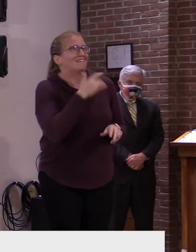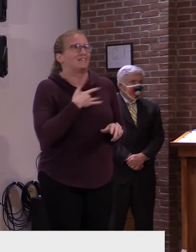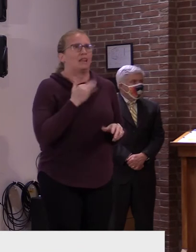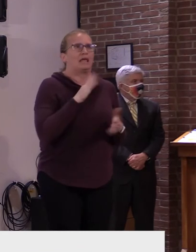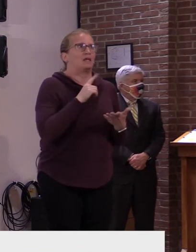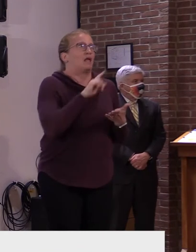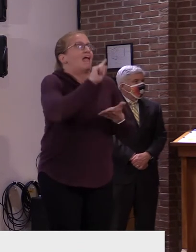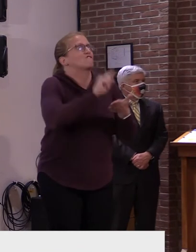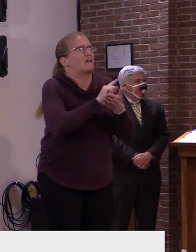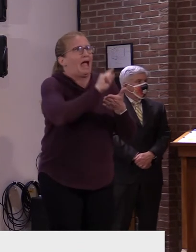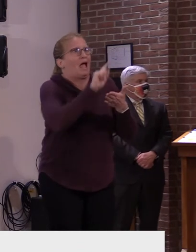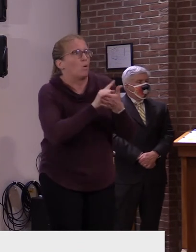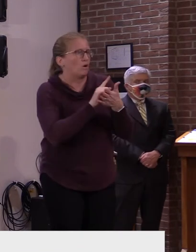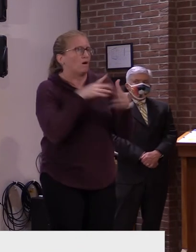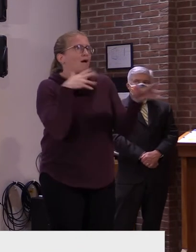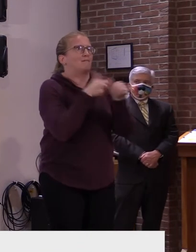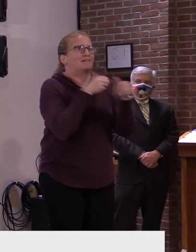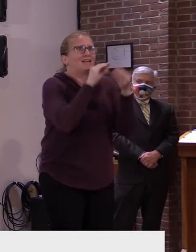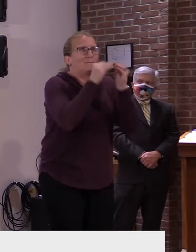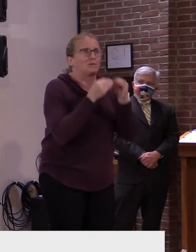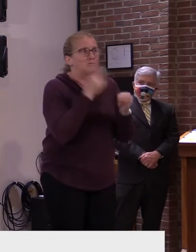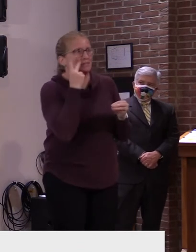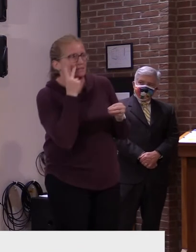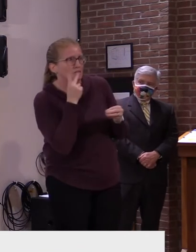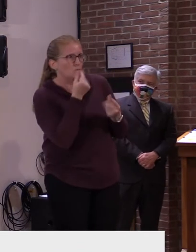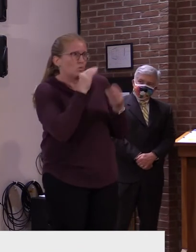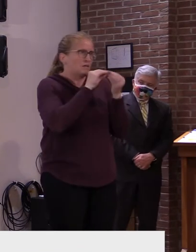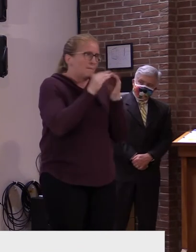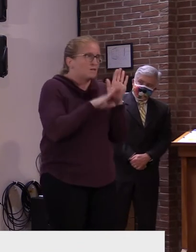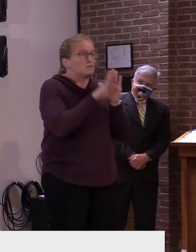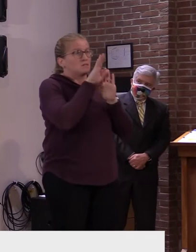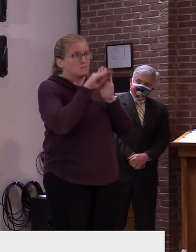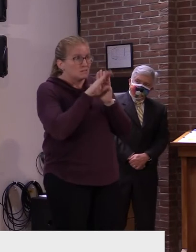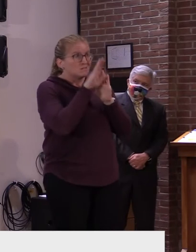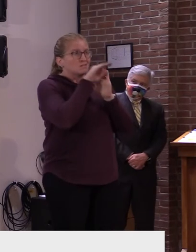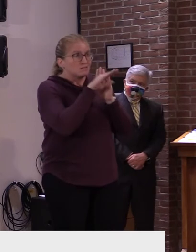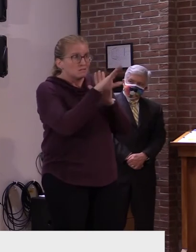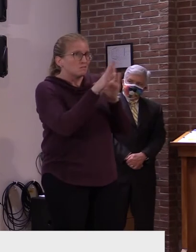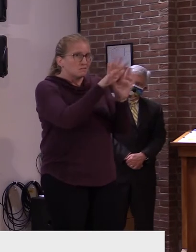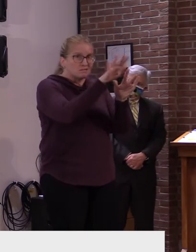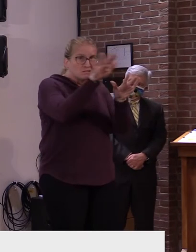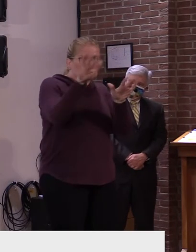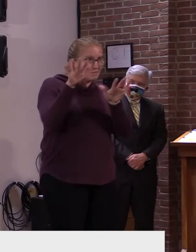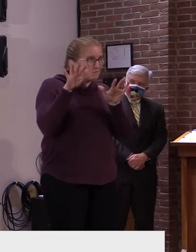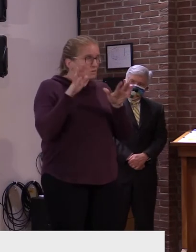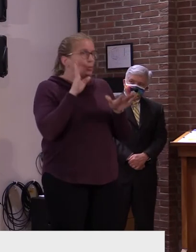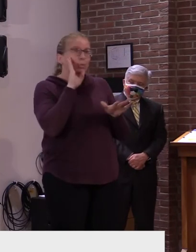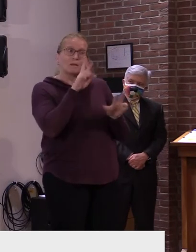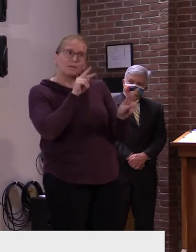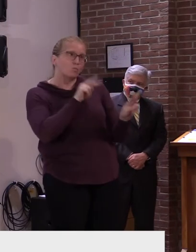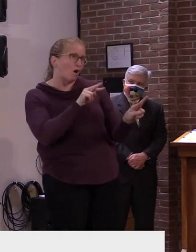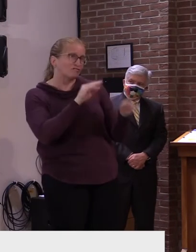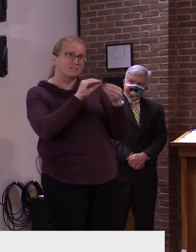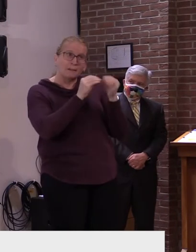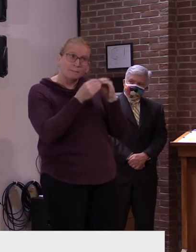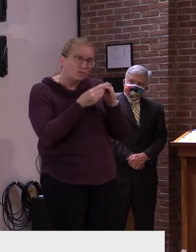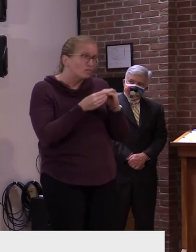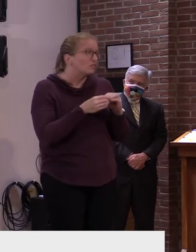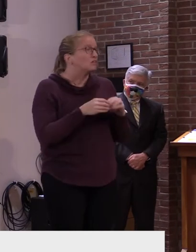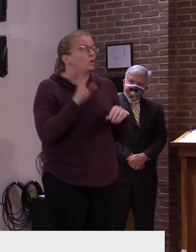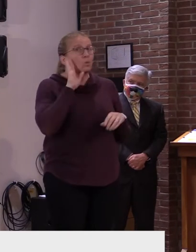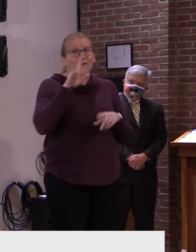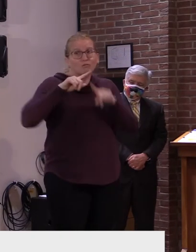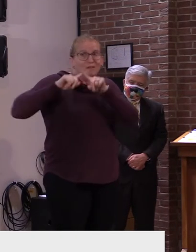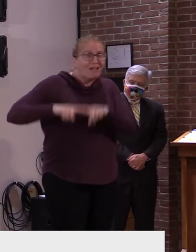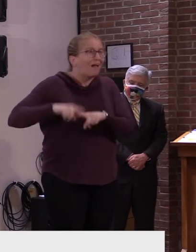on an hourly basis what we're seeing in terms of the data that comes back in and we'll be relying on the health and safety